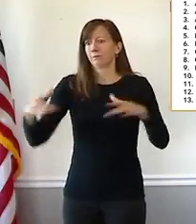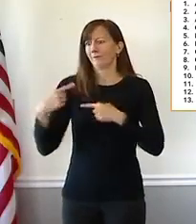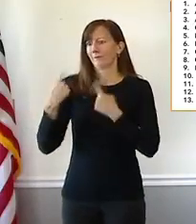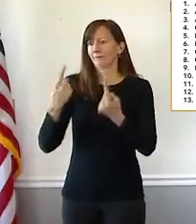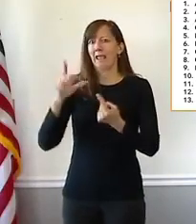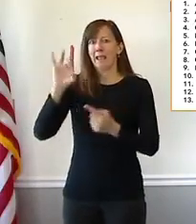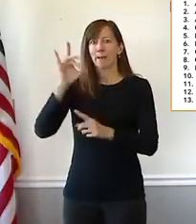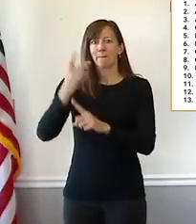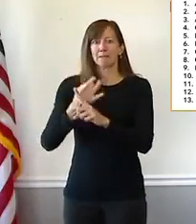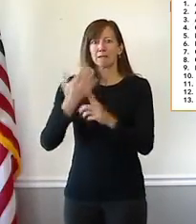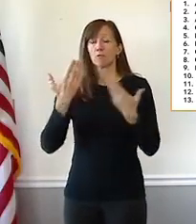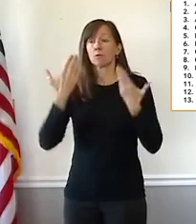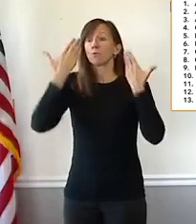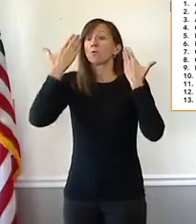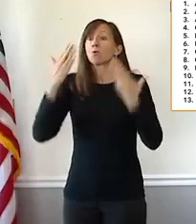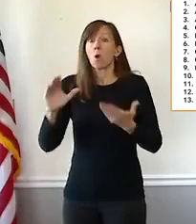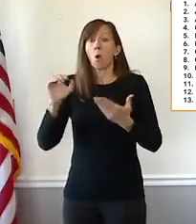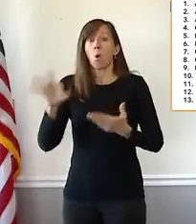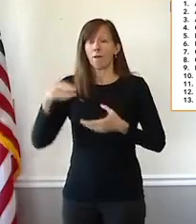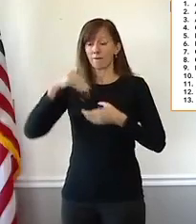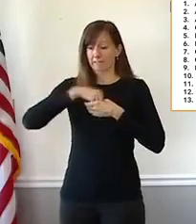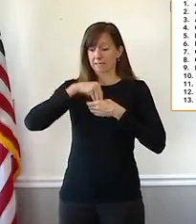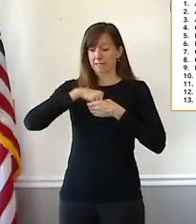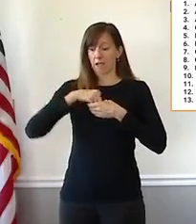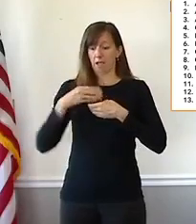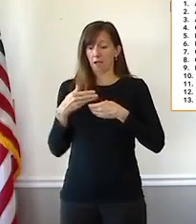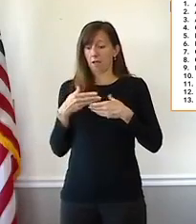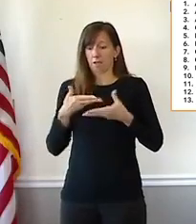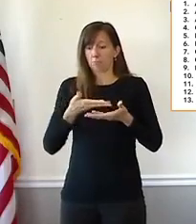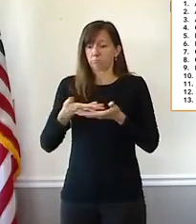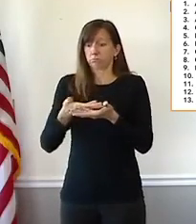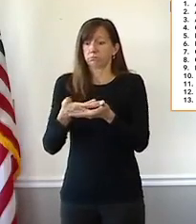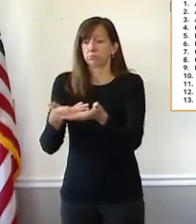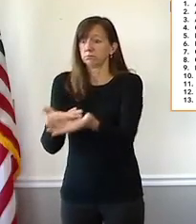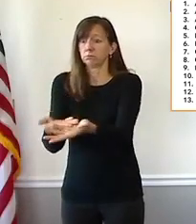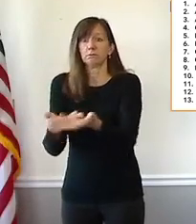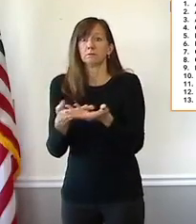perhaps you experience certain symptoms or you get tested. So that